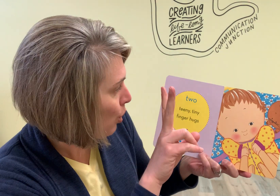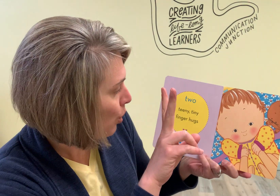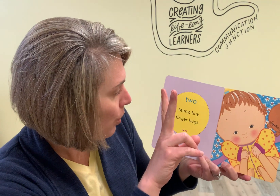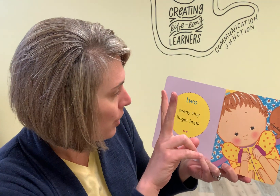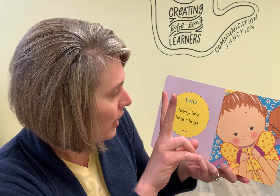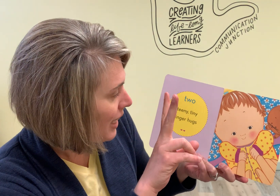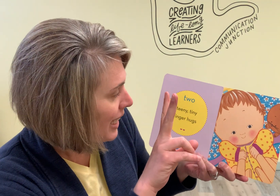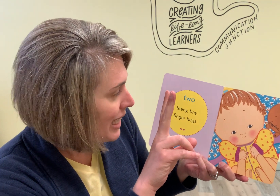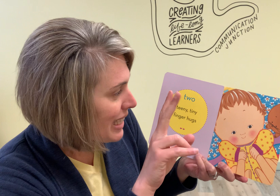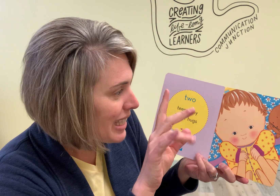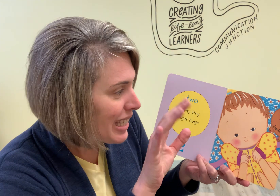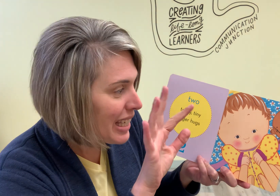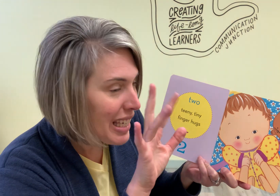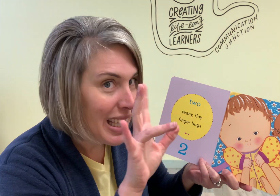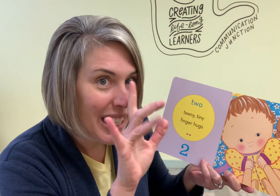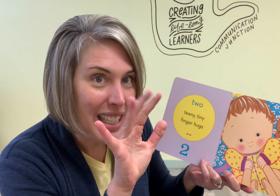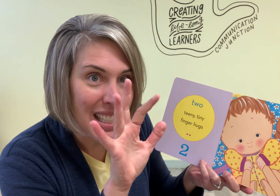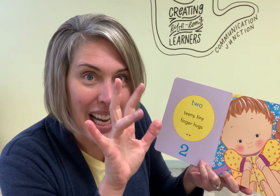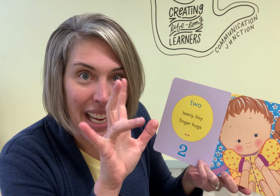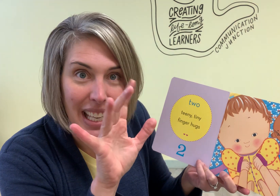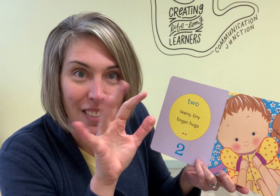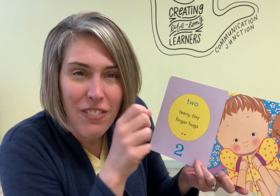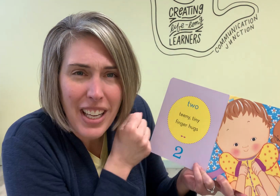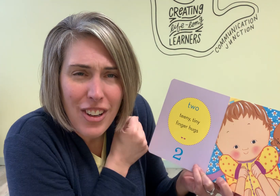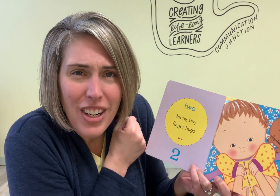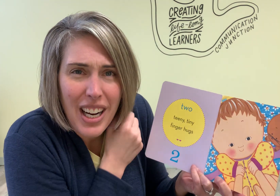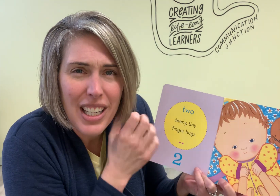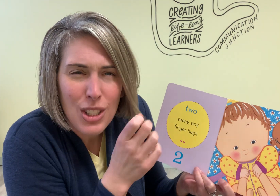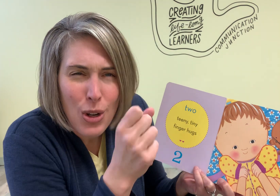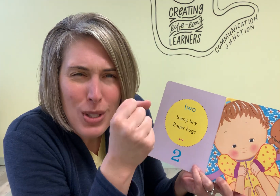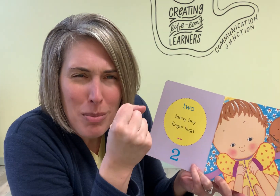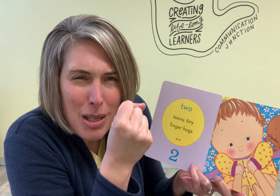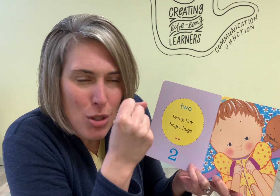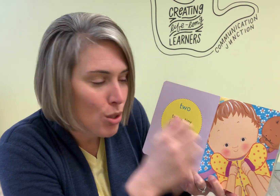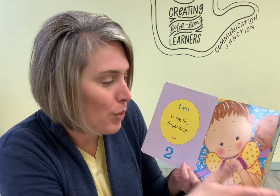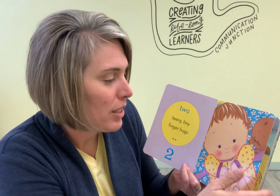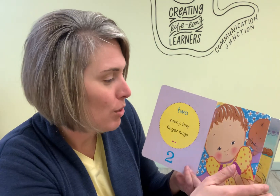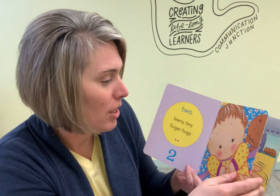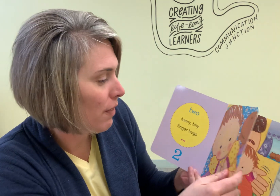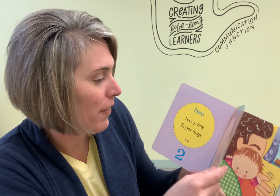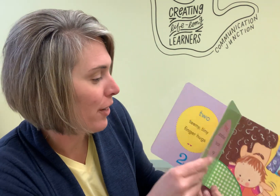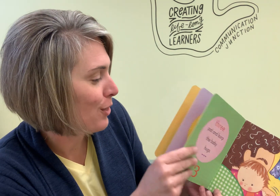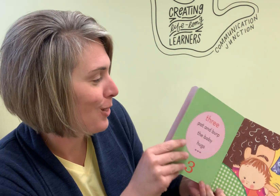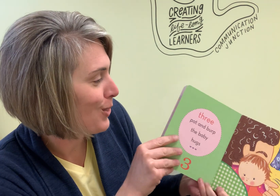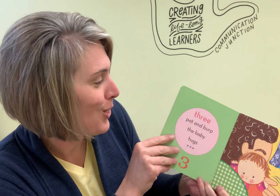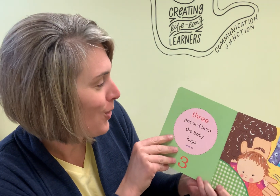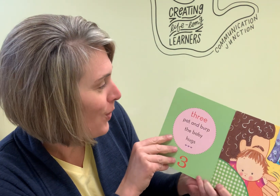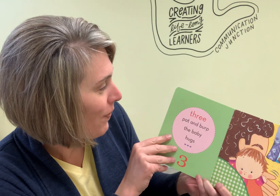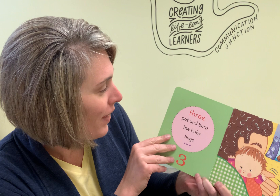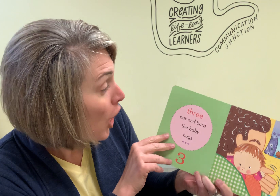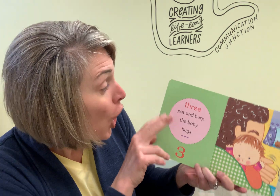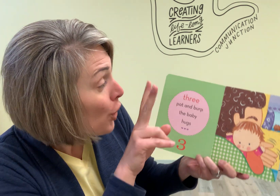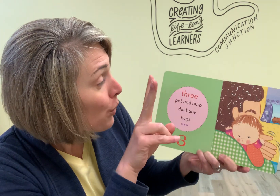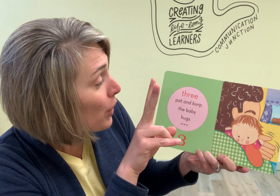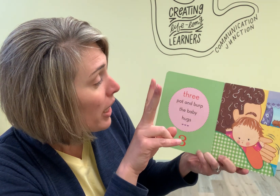2. Teeny tiny finger hugs. Oh, sometimes you squeeze those little fingers, don't you?